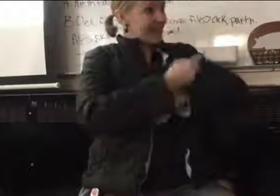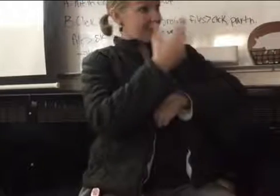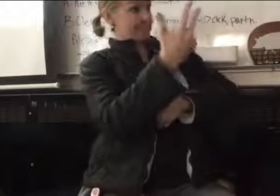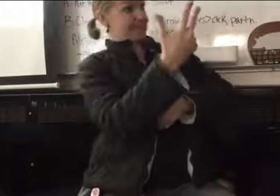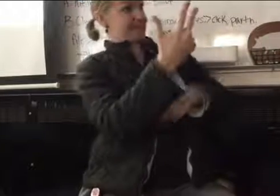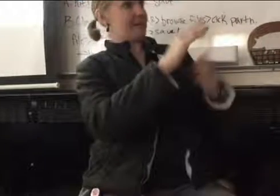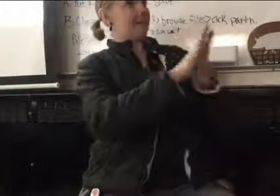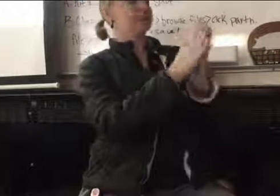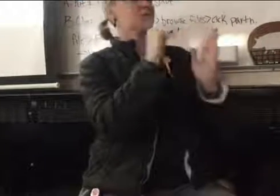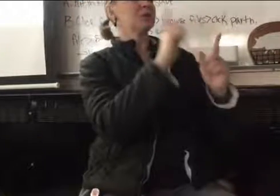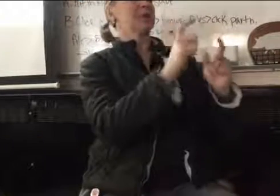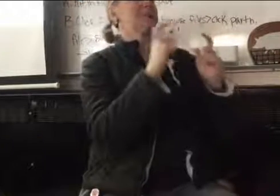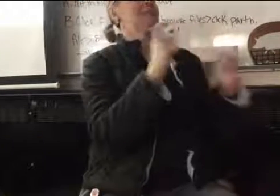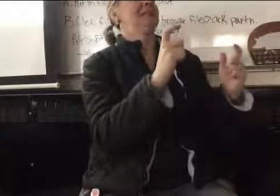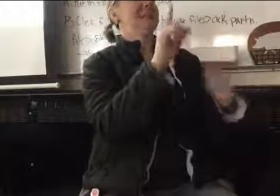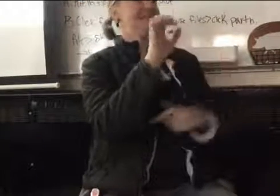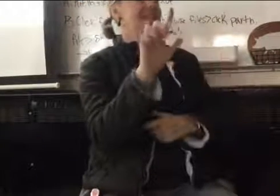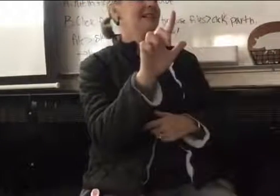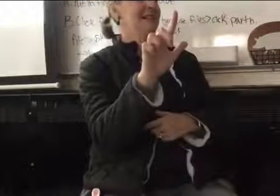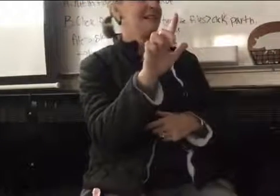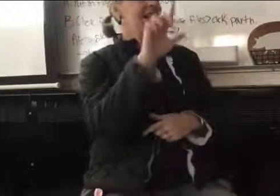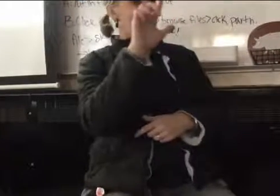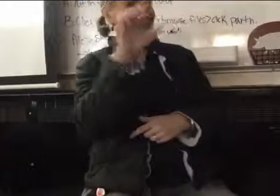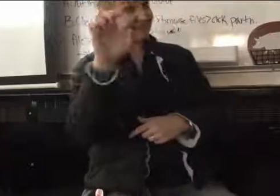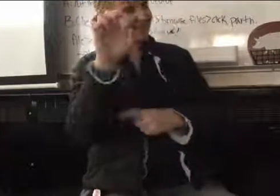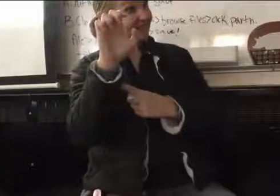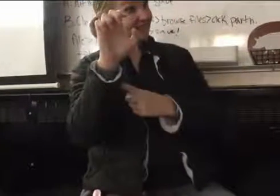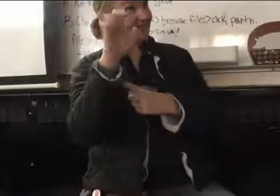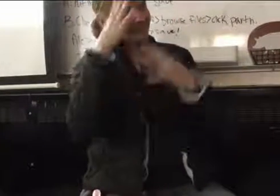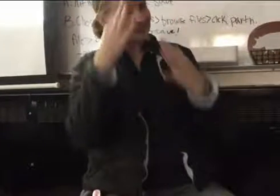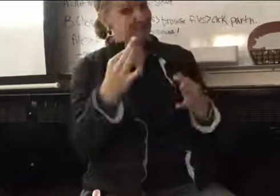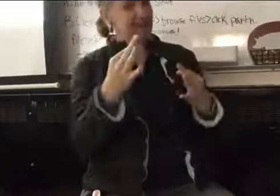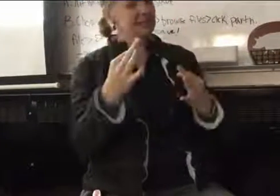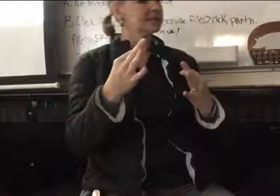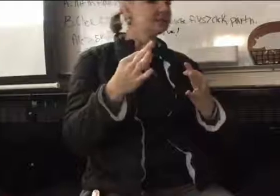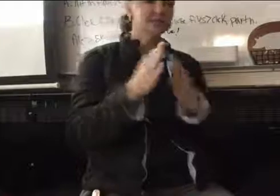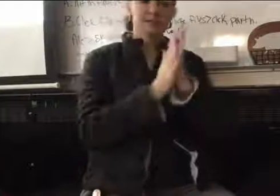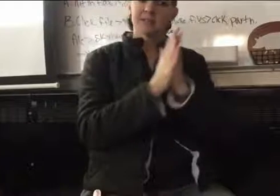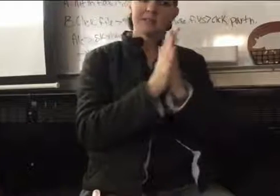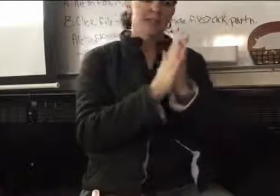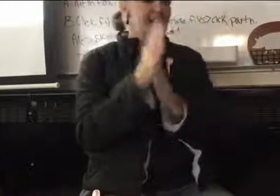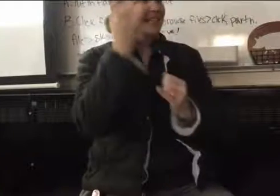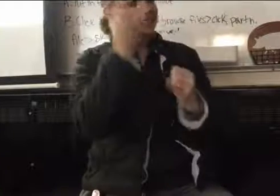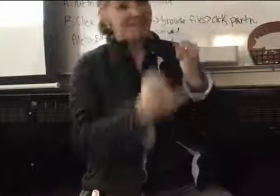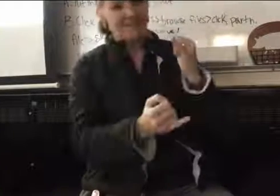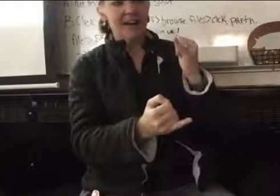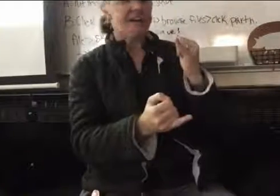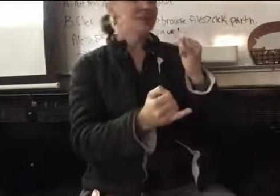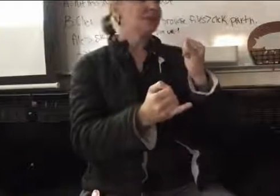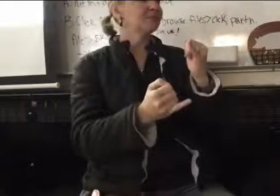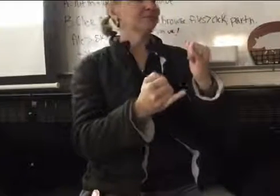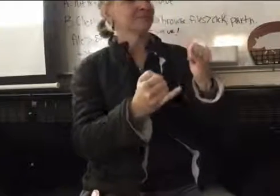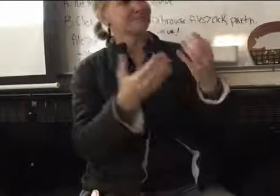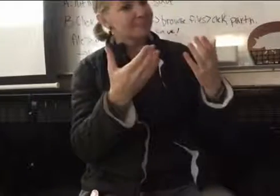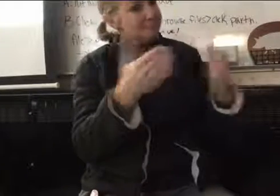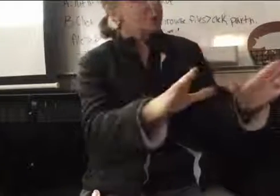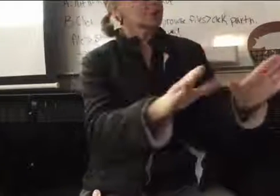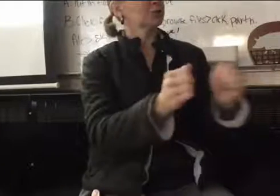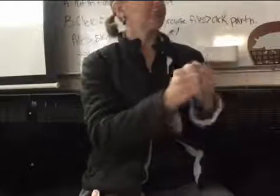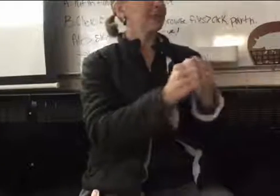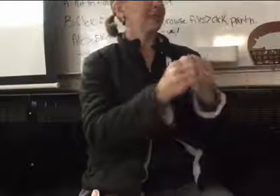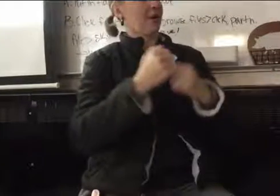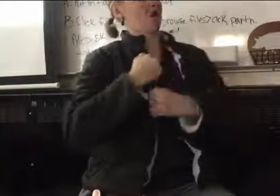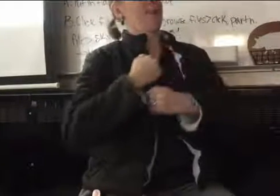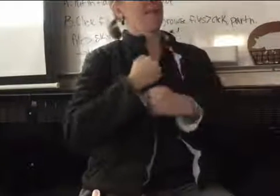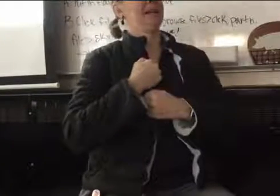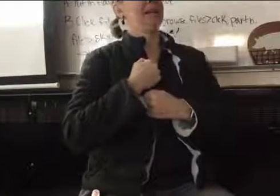becomes a really big deal. Lee decides that he is going to do the final straw, the final dagger into the Union Army. He first starts on Culp's